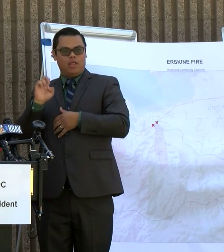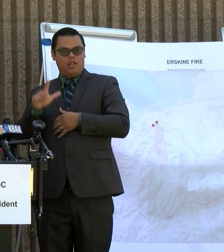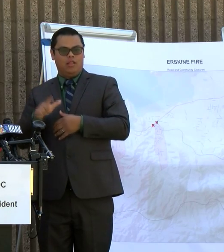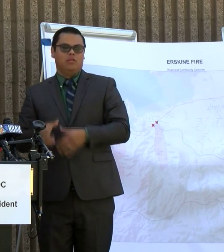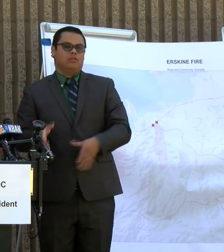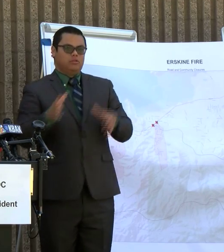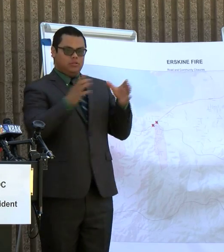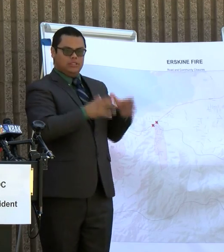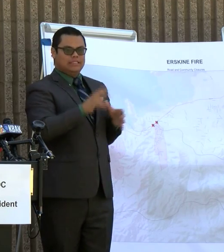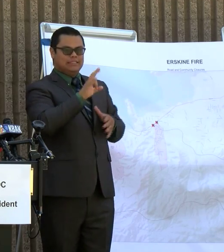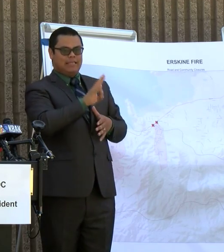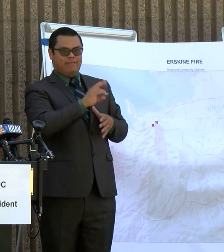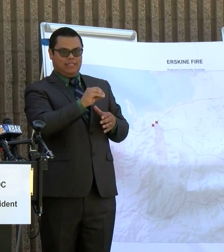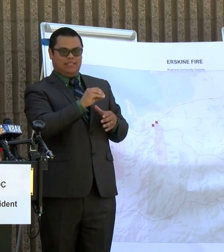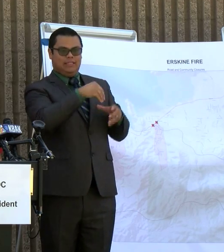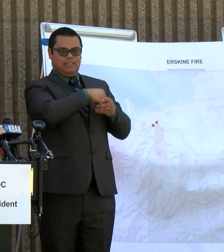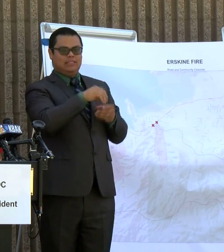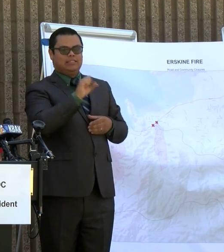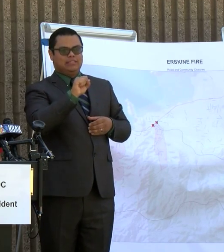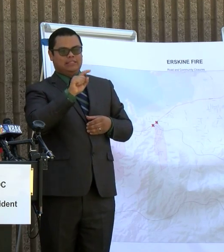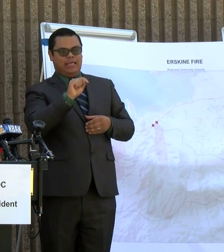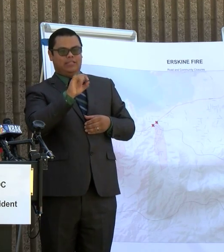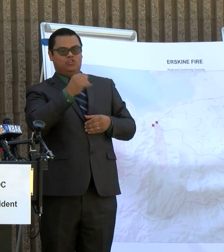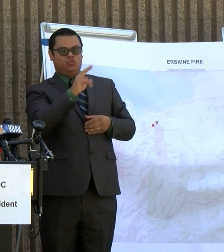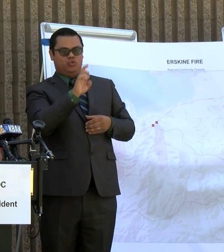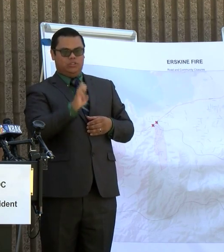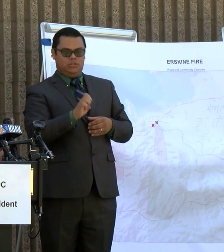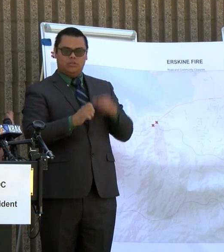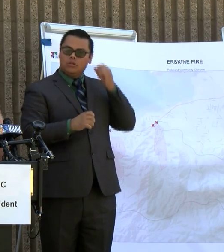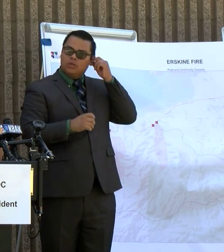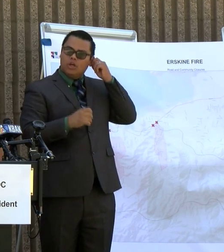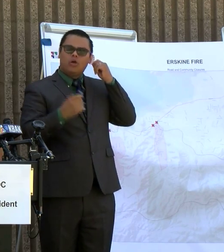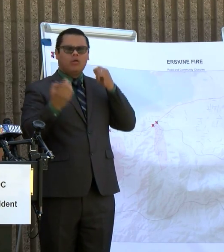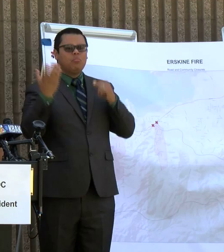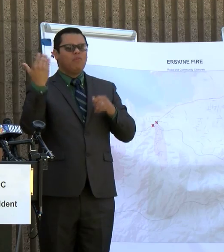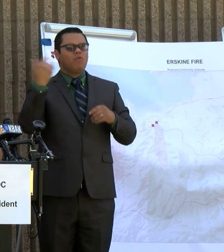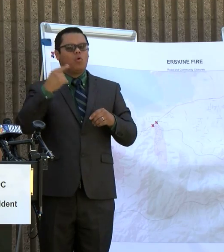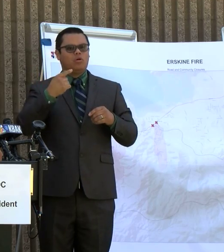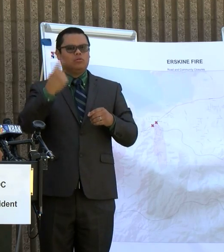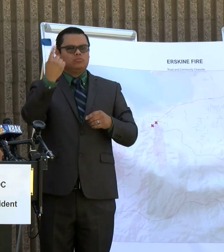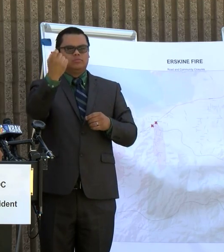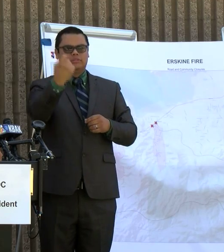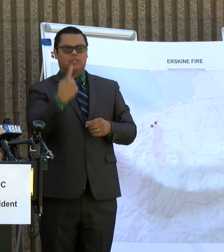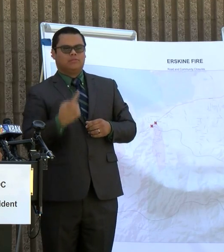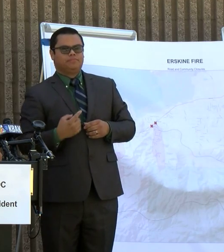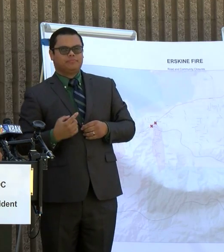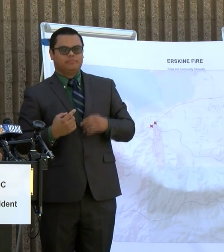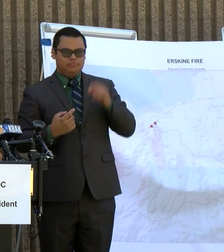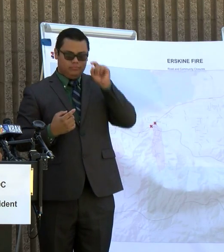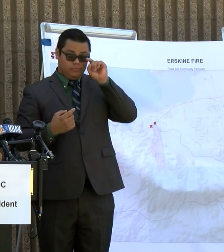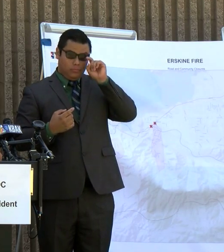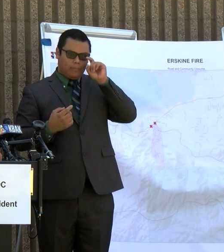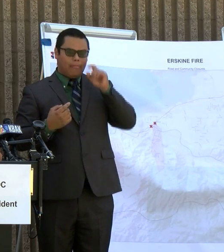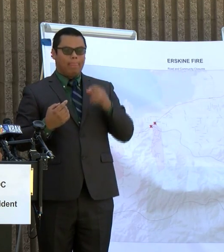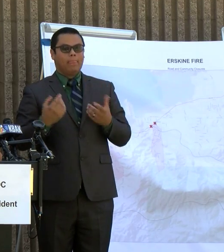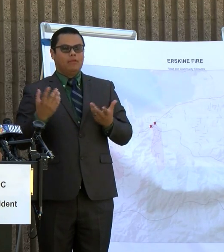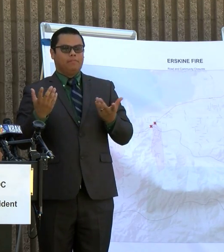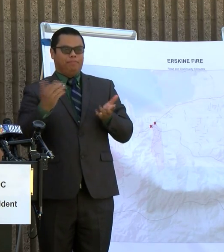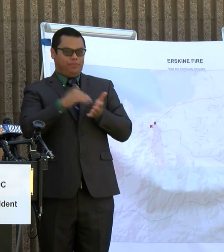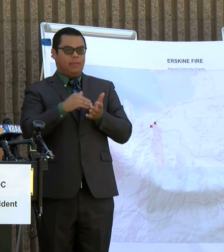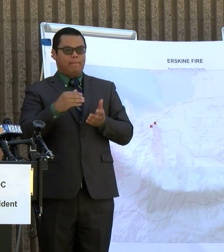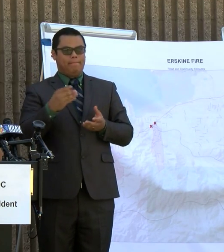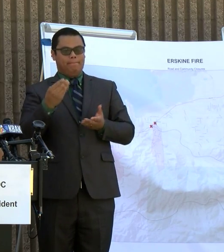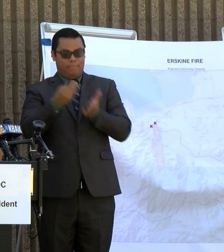Jude's shelter. To address an earlier comment, as far as monetary assistance that's available to these